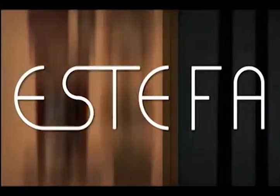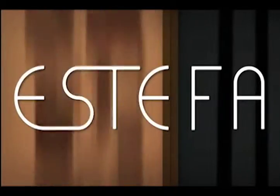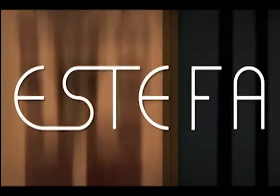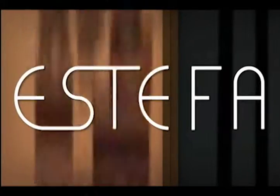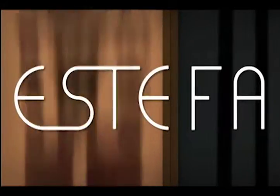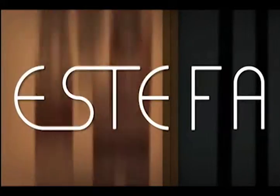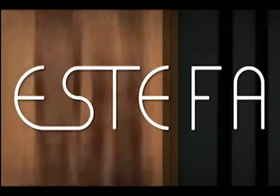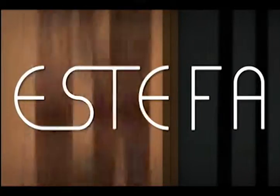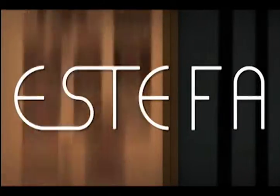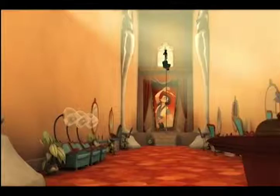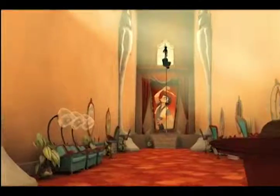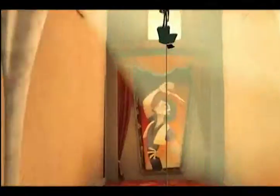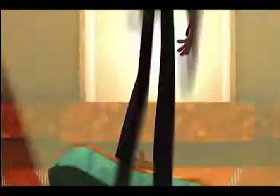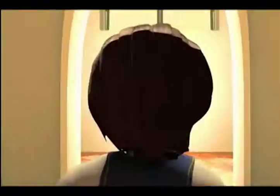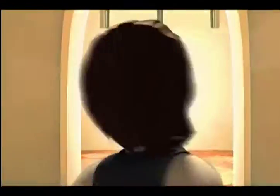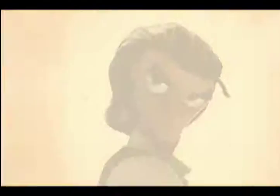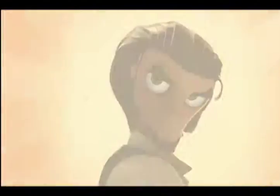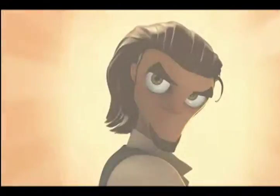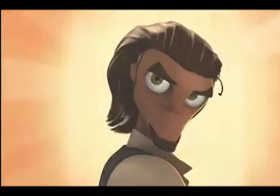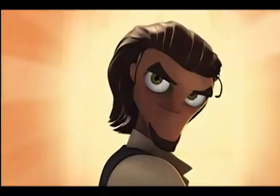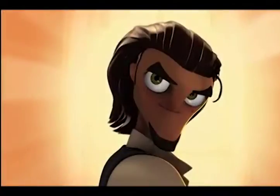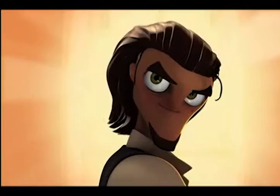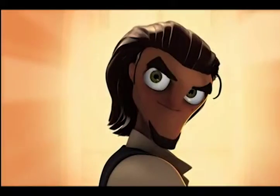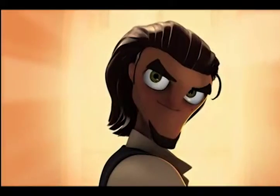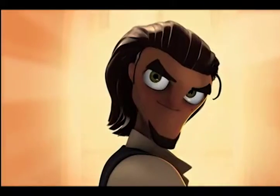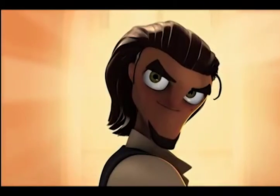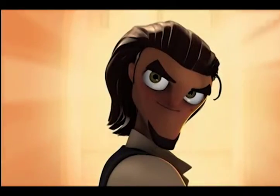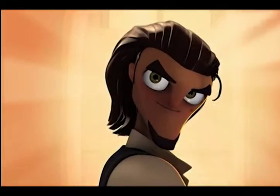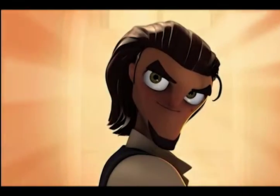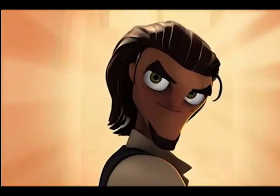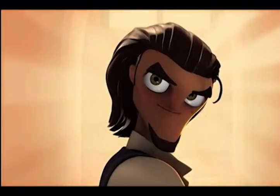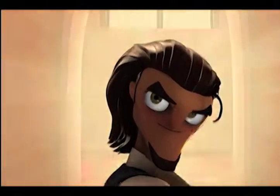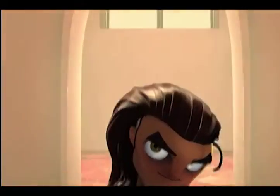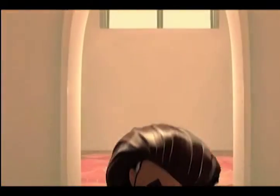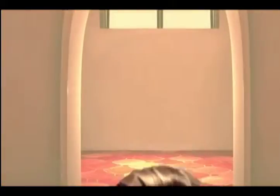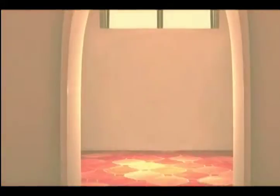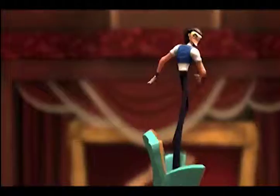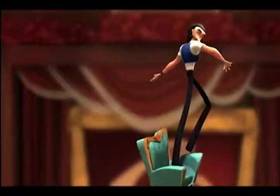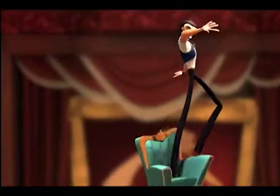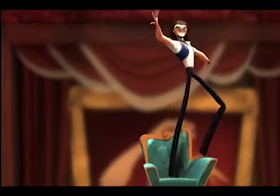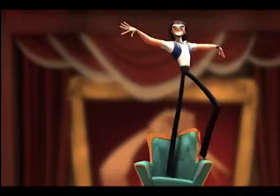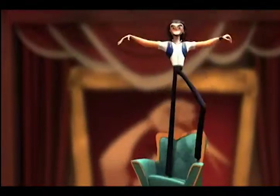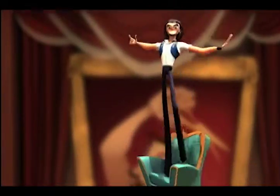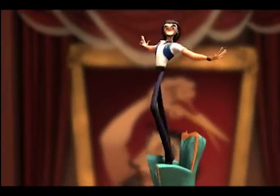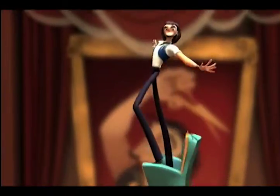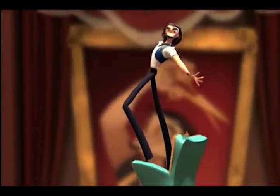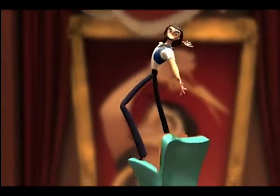Title: Estefan. Estefan, a hairstylist, is standing on a chair that is rotating clockwise.